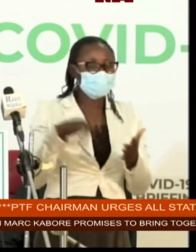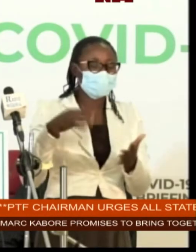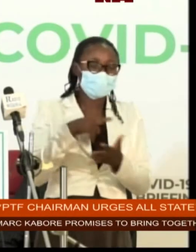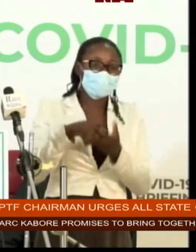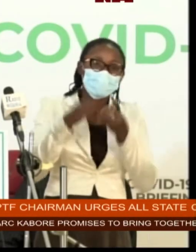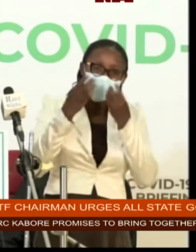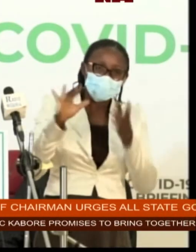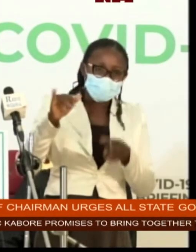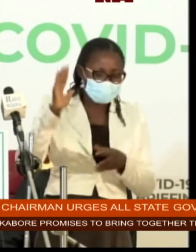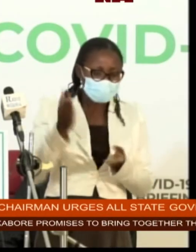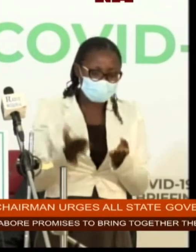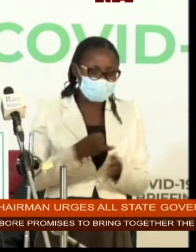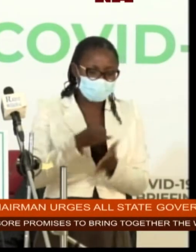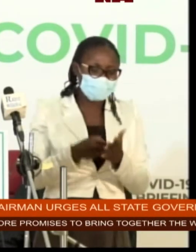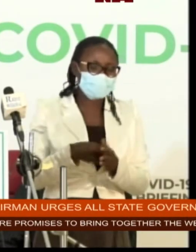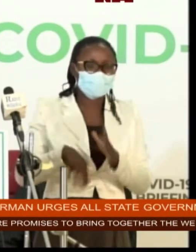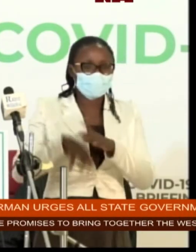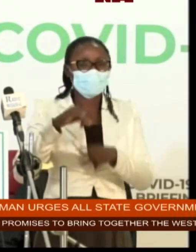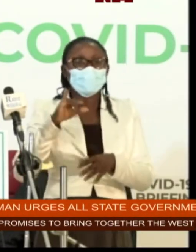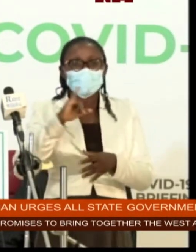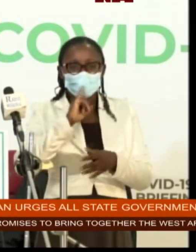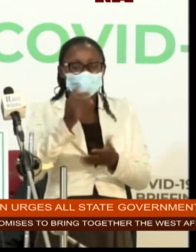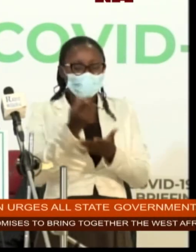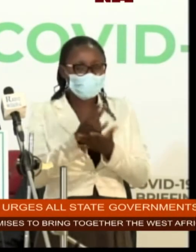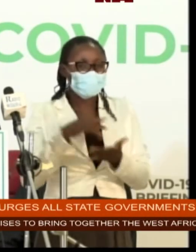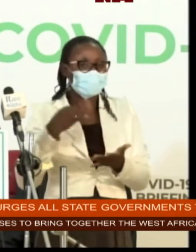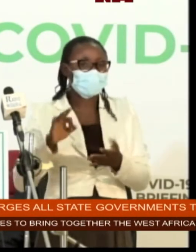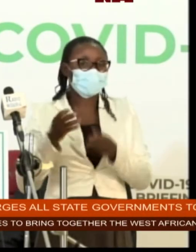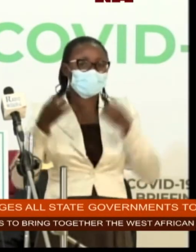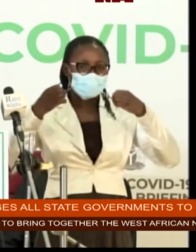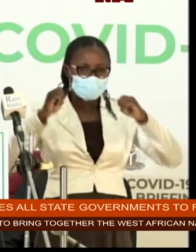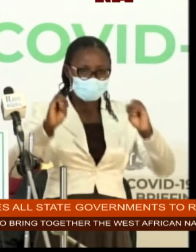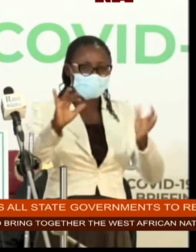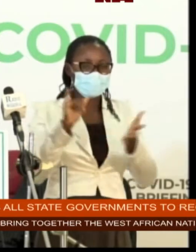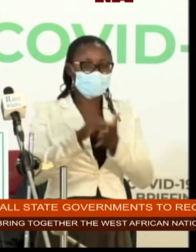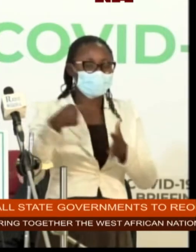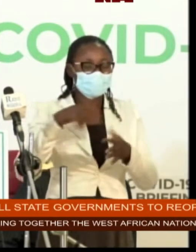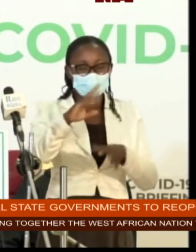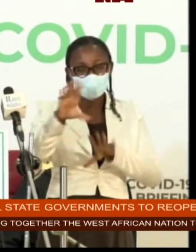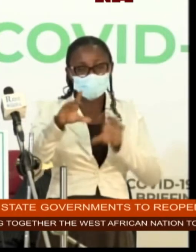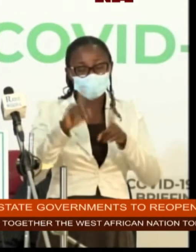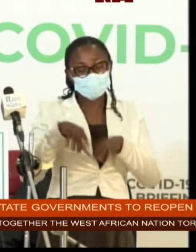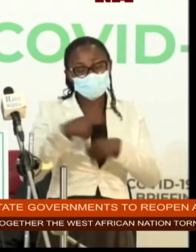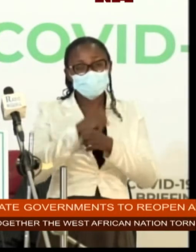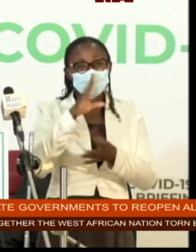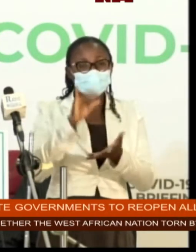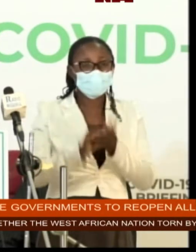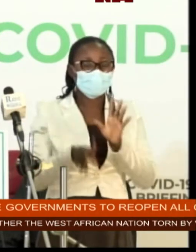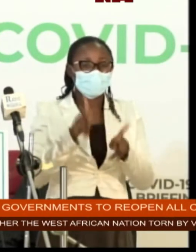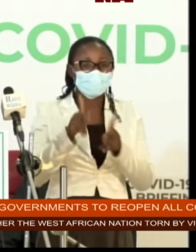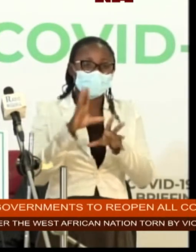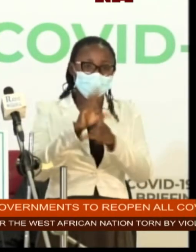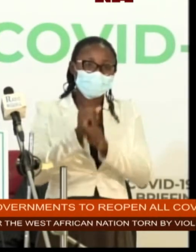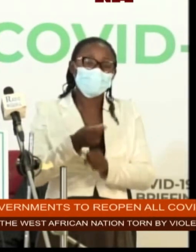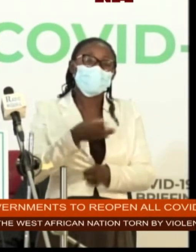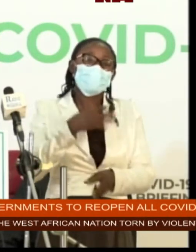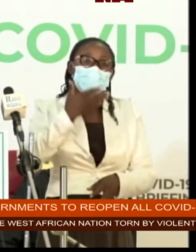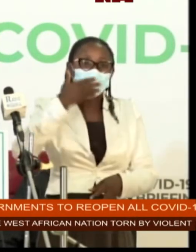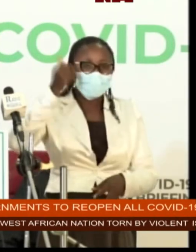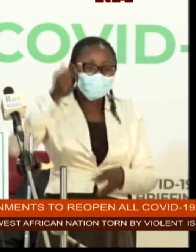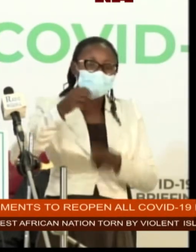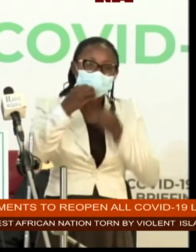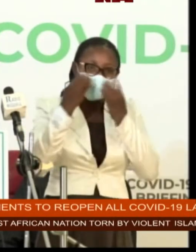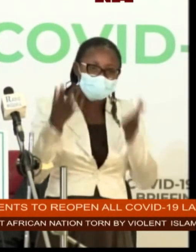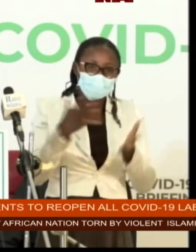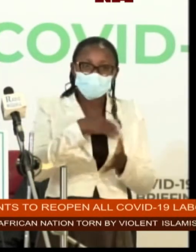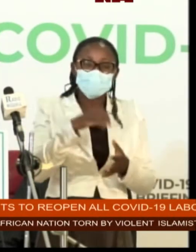down. It's part of the effort WHO is doing to make sure that people receive the best information, the most